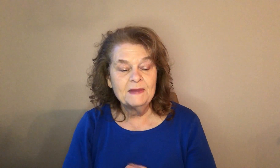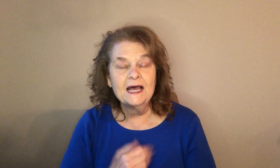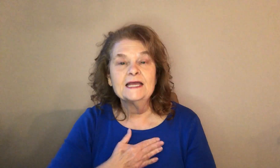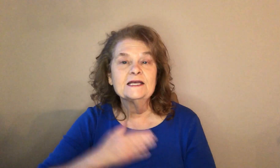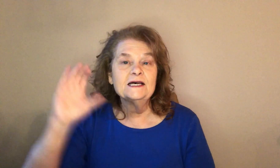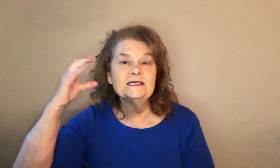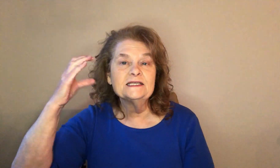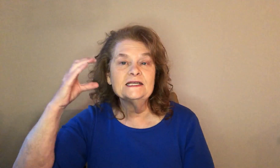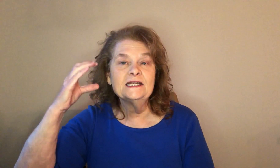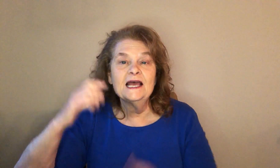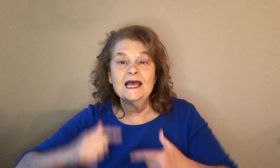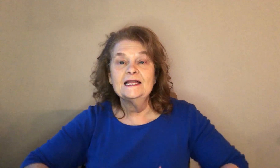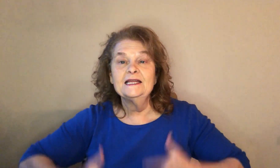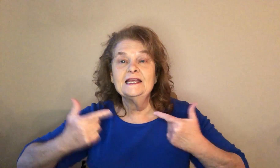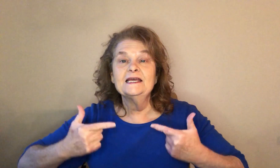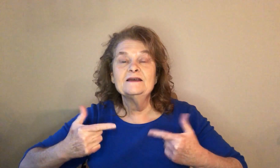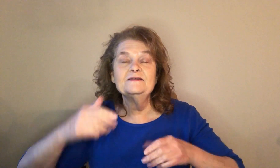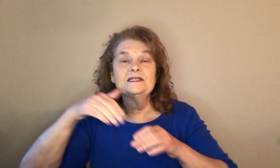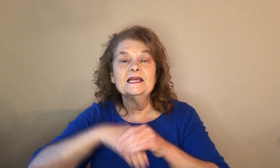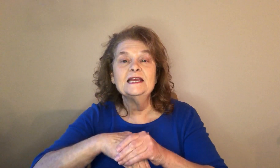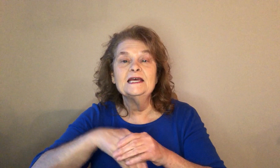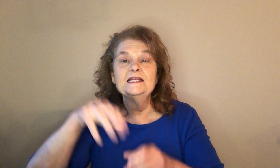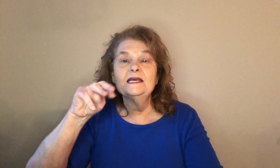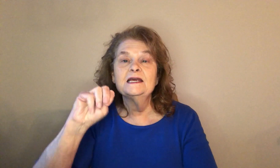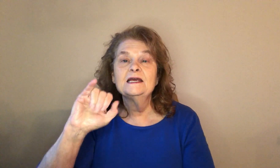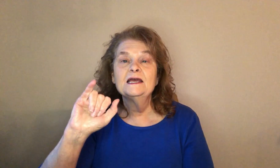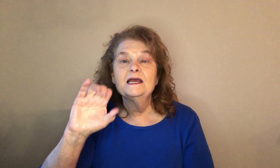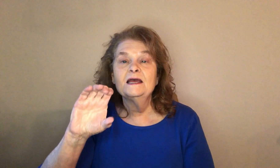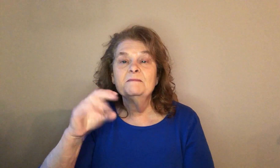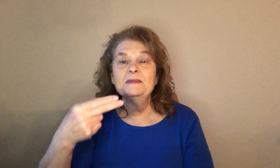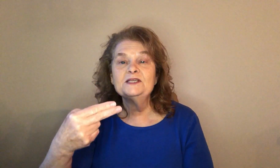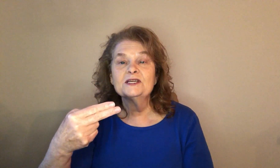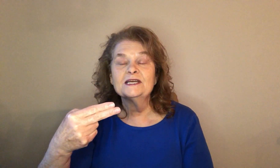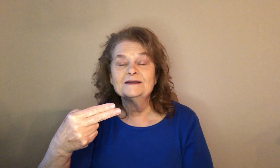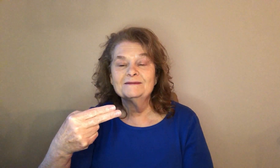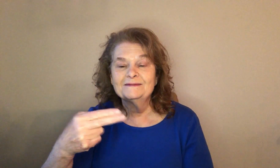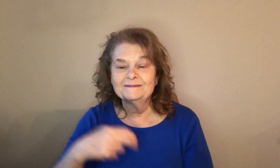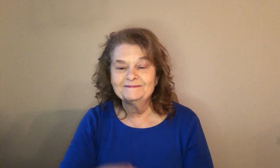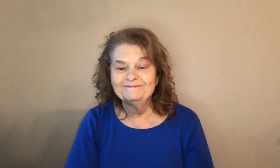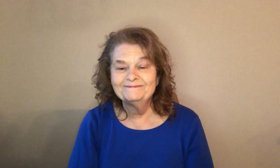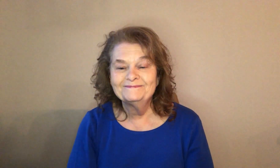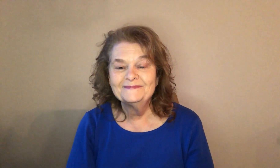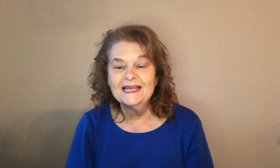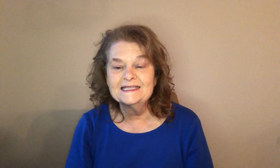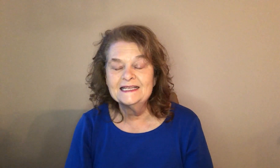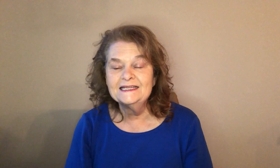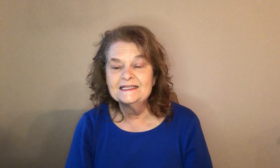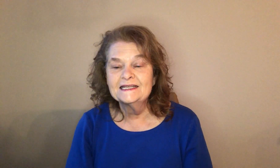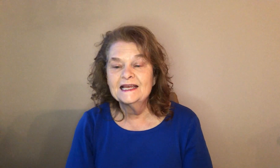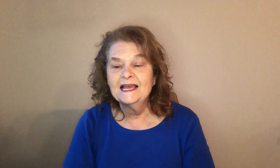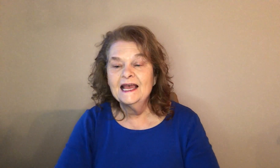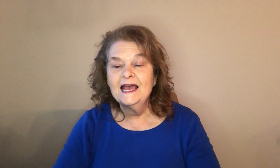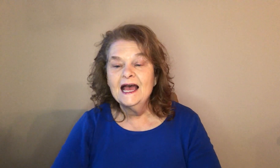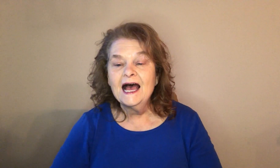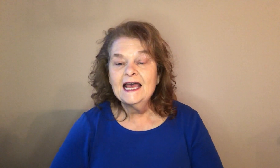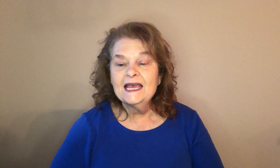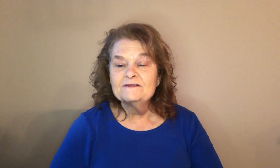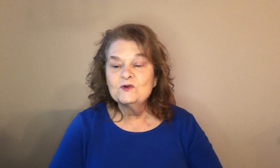My cousin lives in Michigan. Next sentence. I have